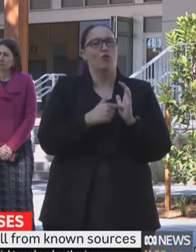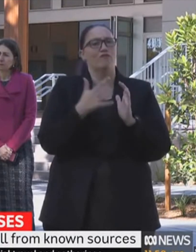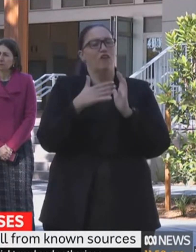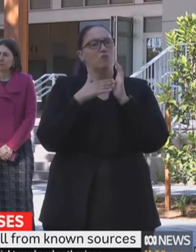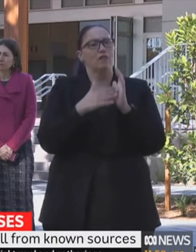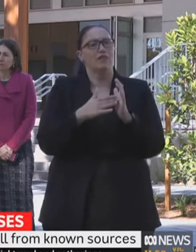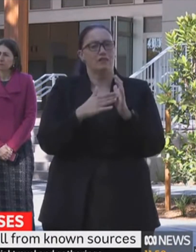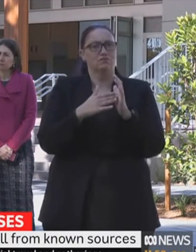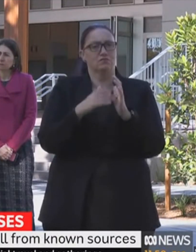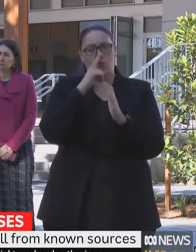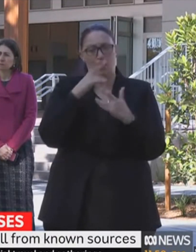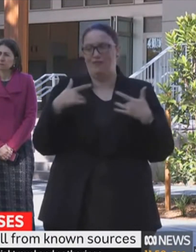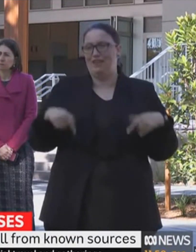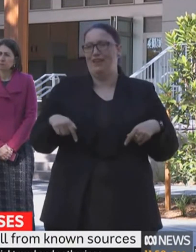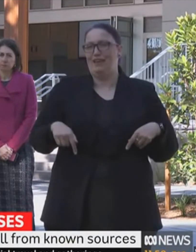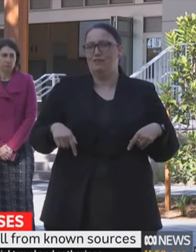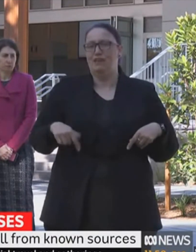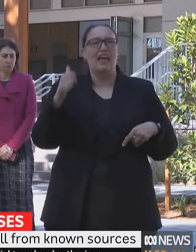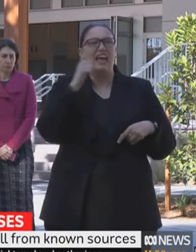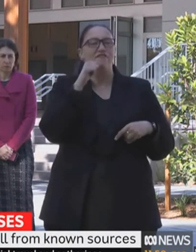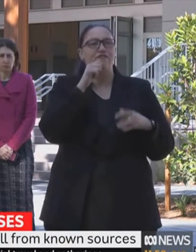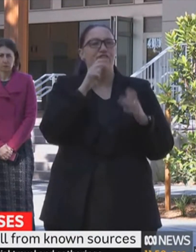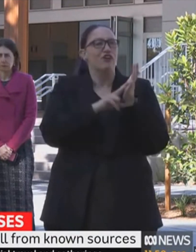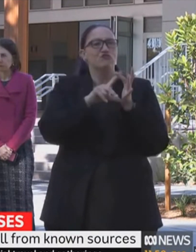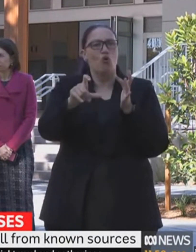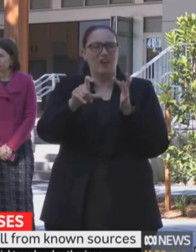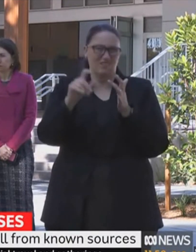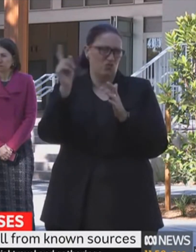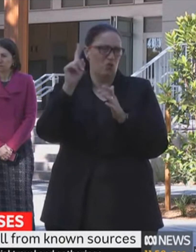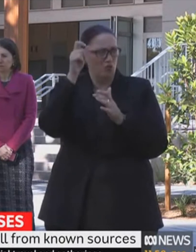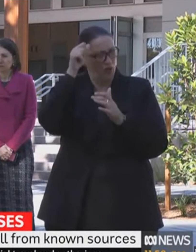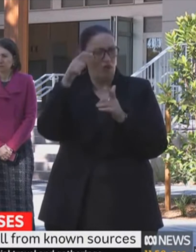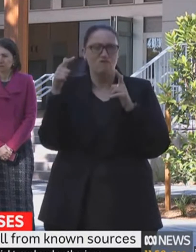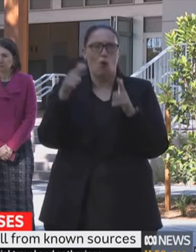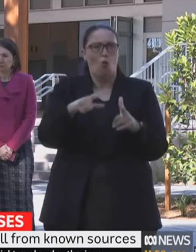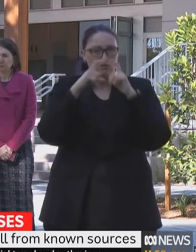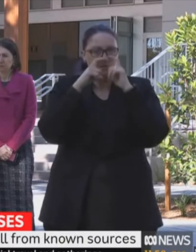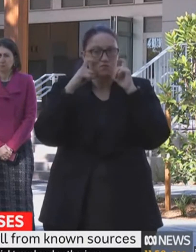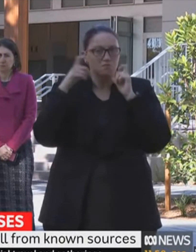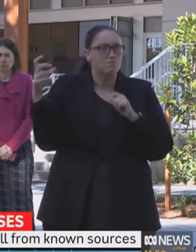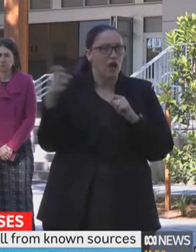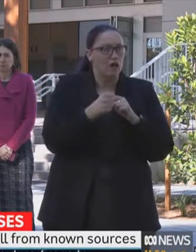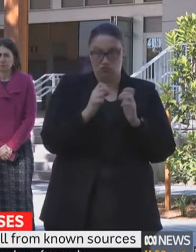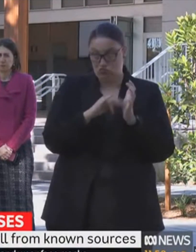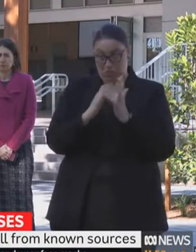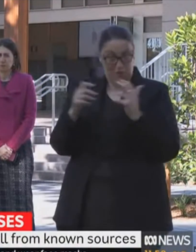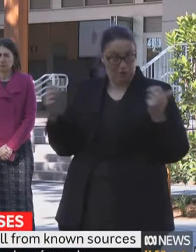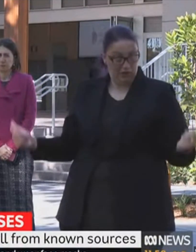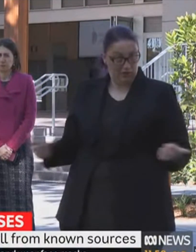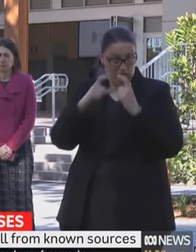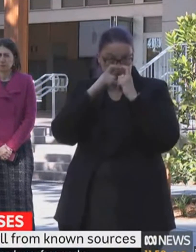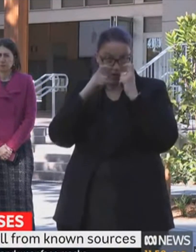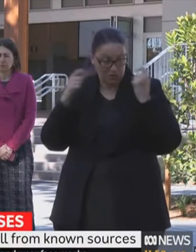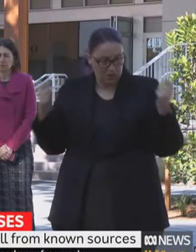How are we placed in terms of stockpiles and supplies? We certainly have a large number of surgical masks, but as you've